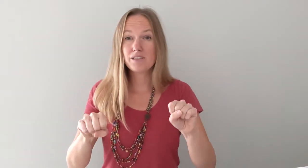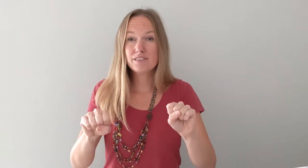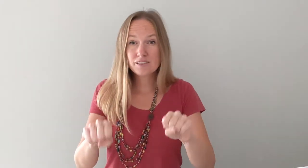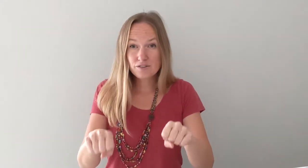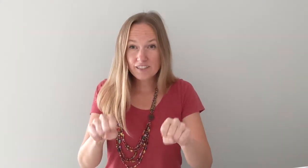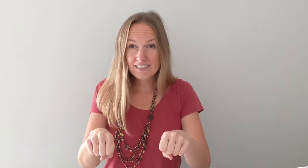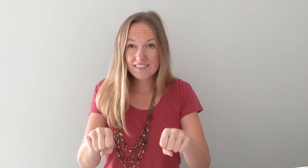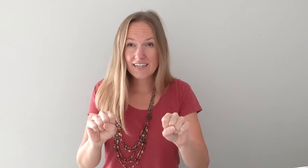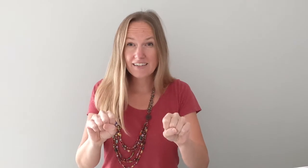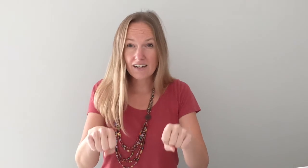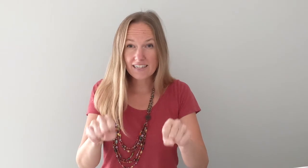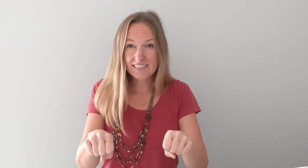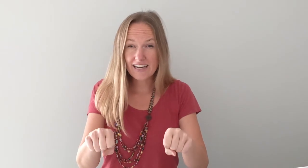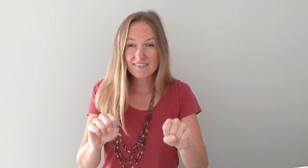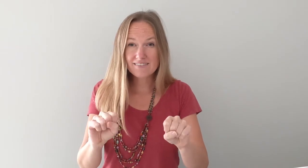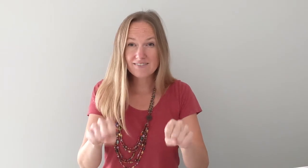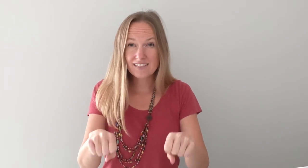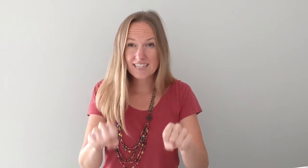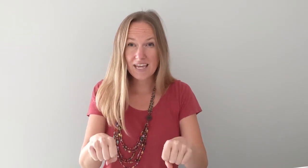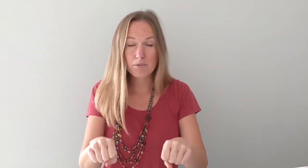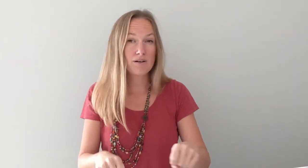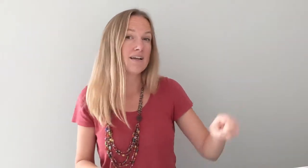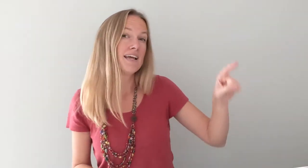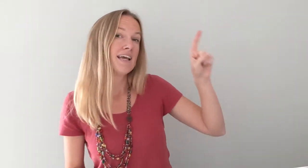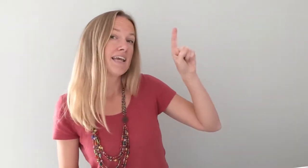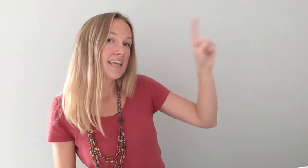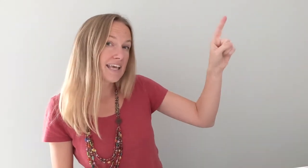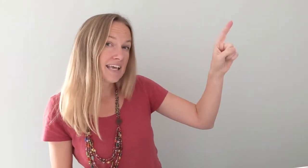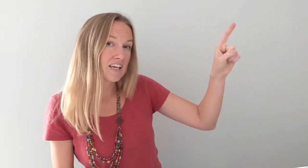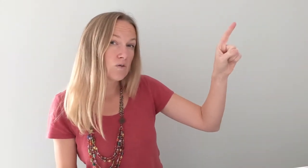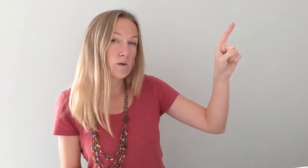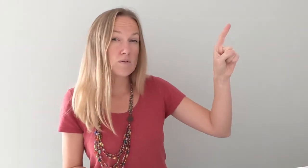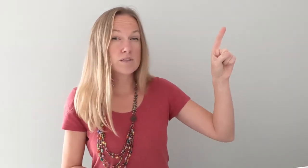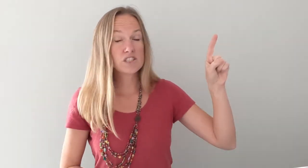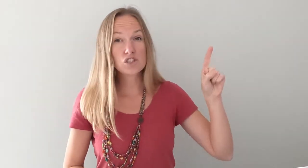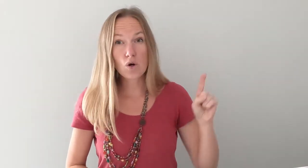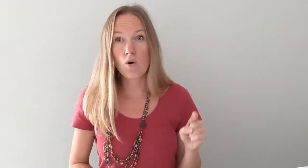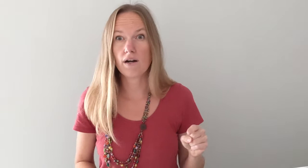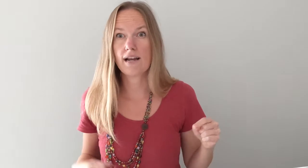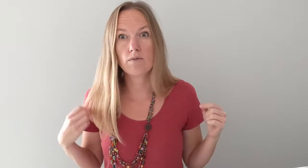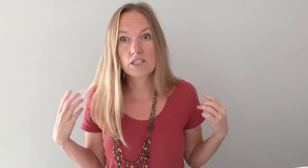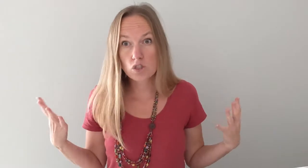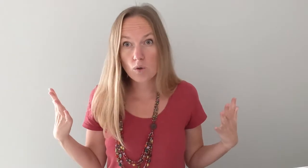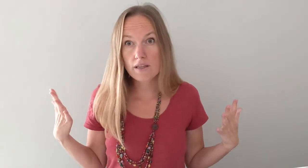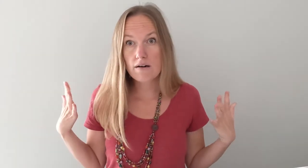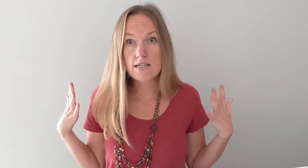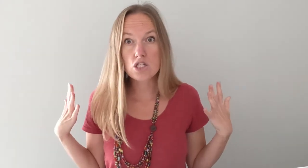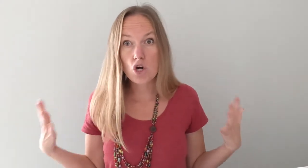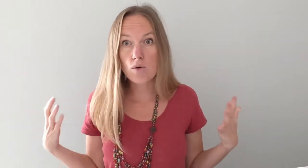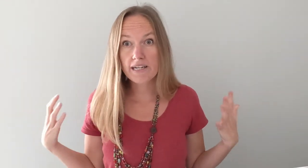two fists kind of knocking down, is able. He will restore. Now restore, there are so many